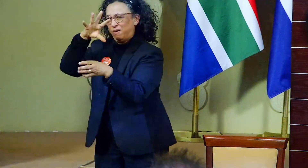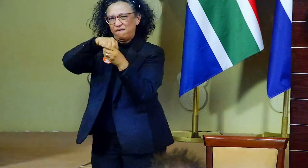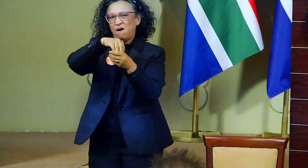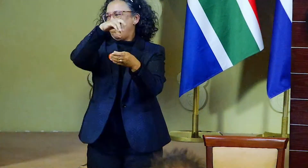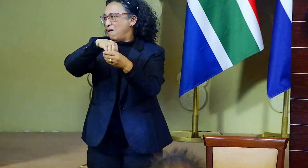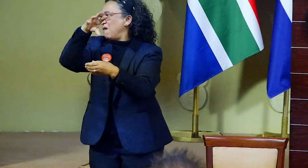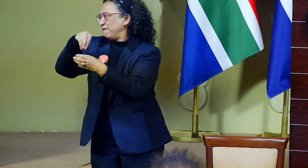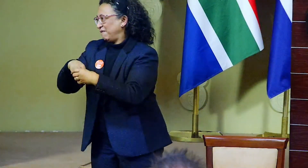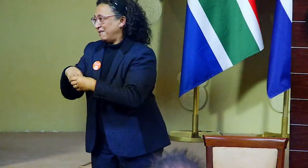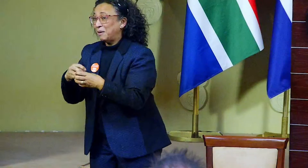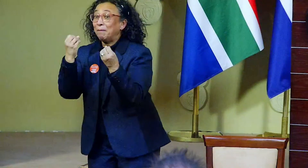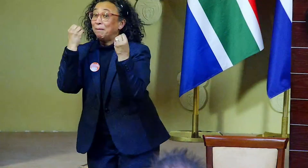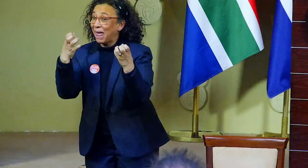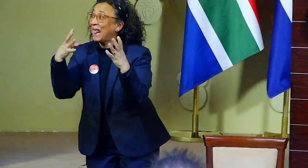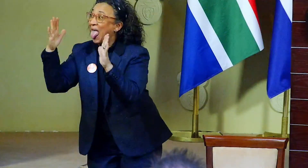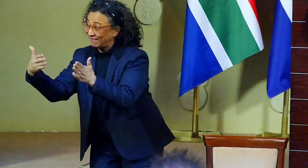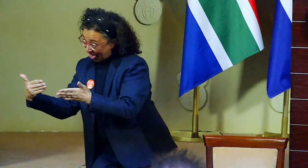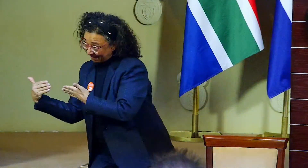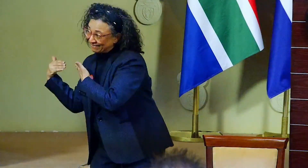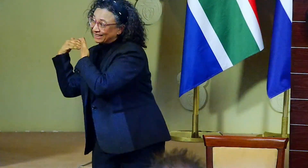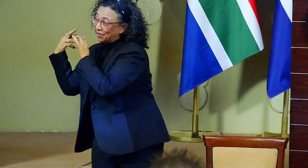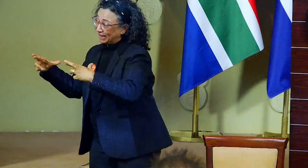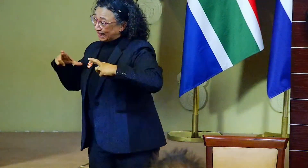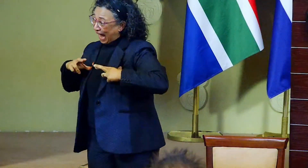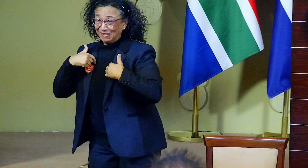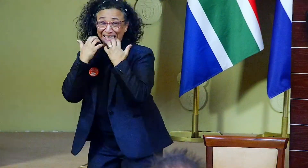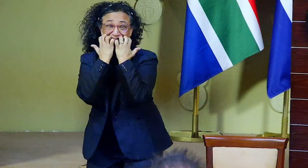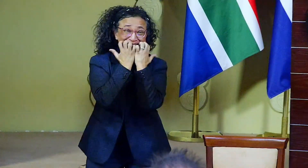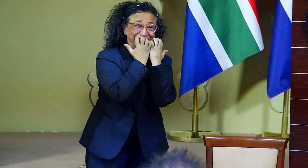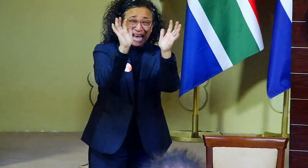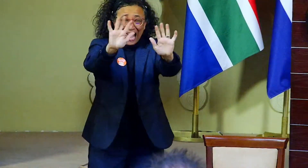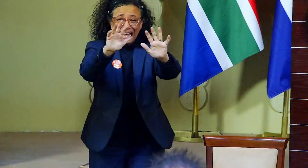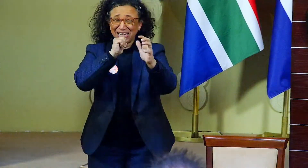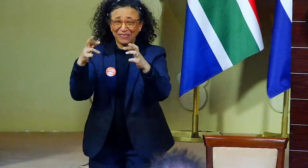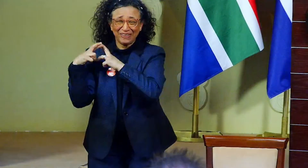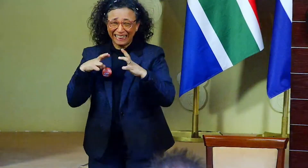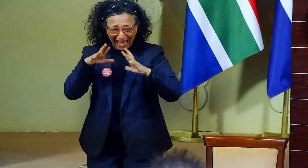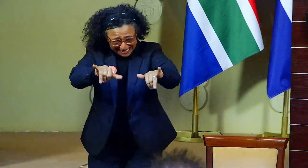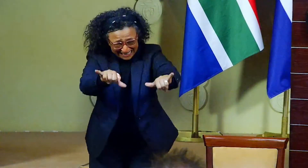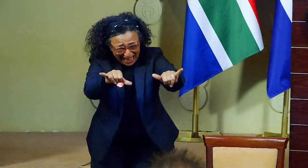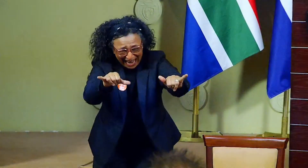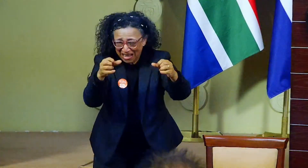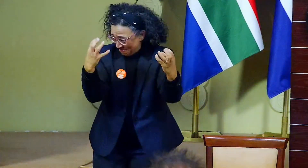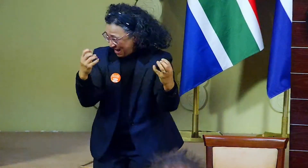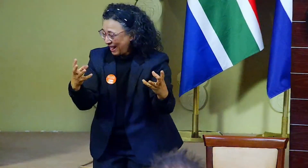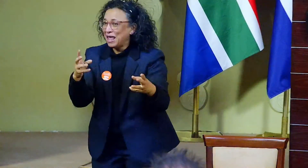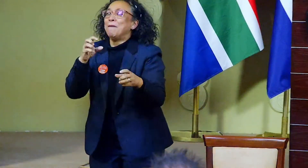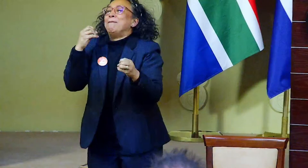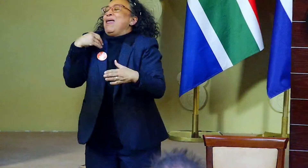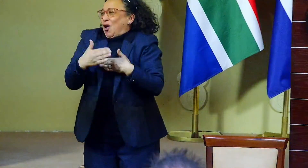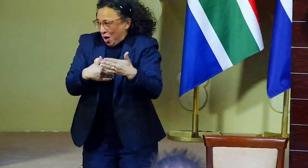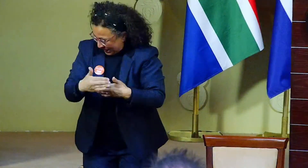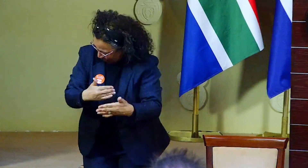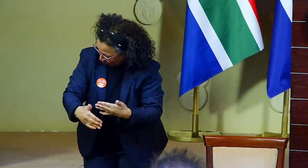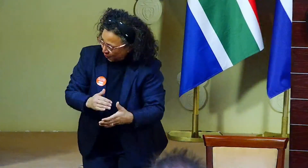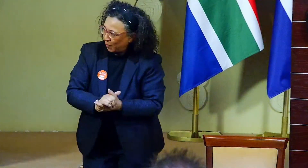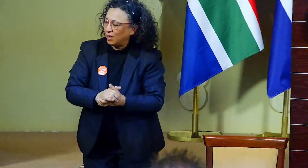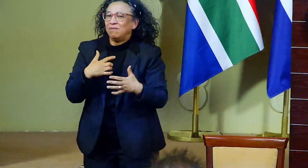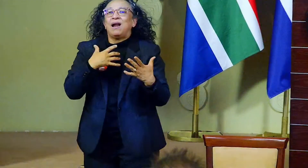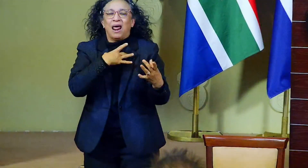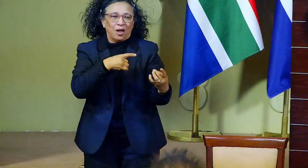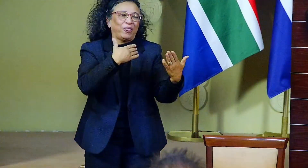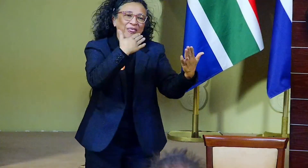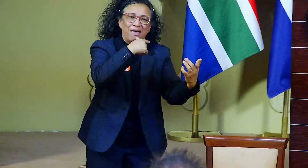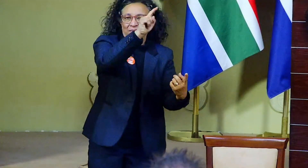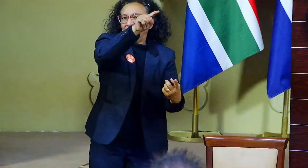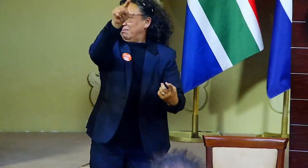all the departments who were involved. Many left, many retired, and we were very anxious because they